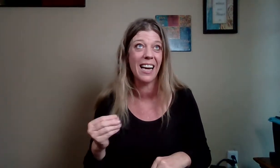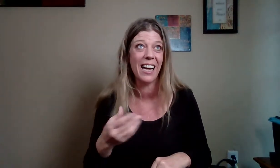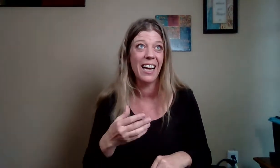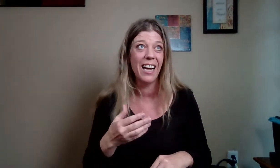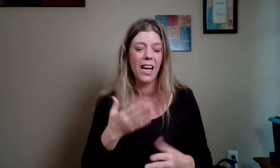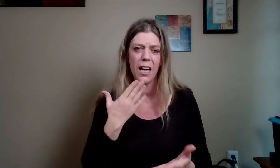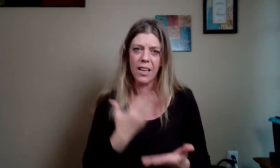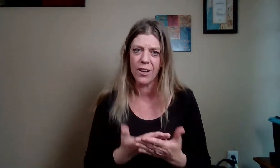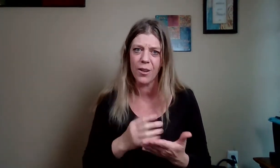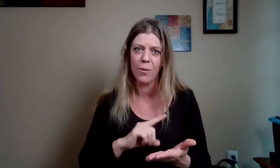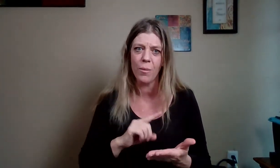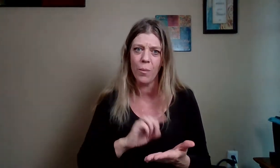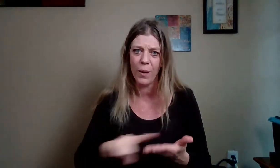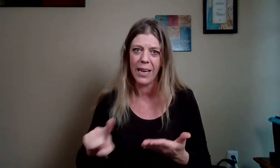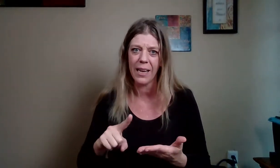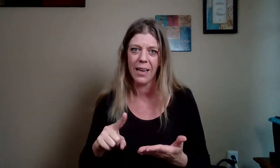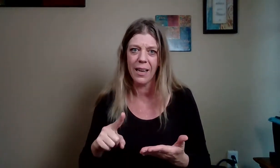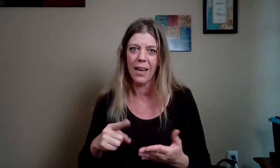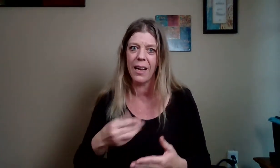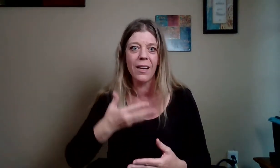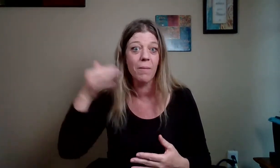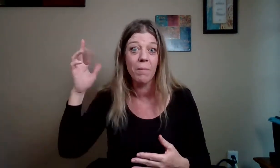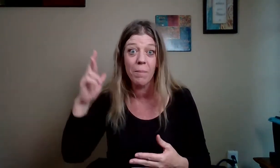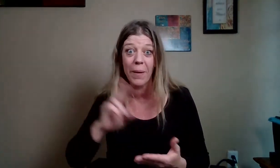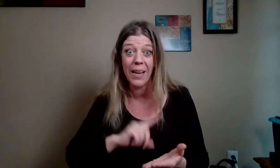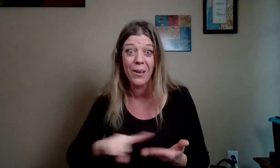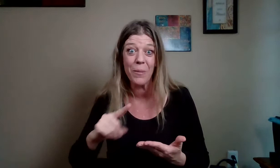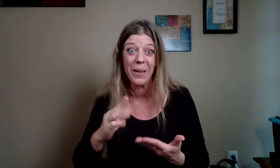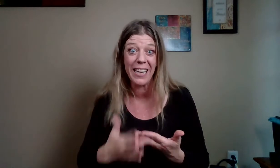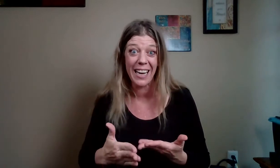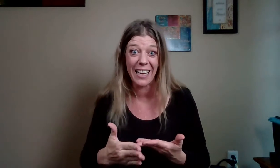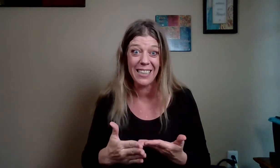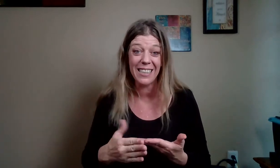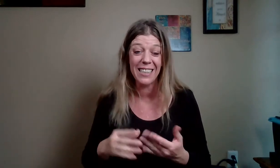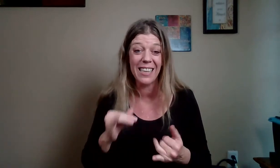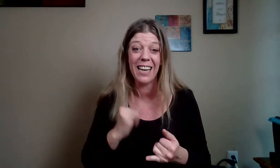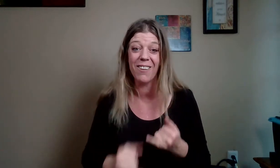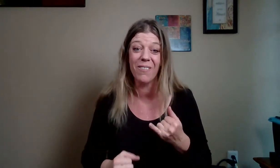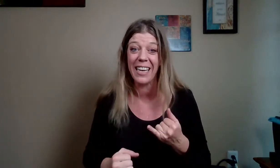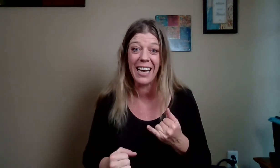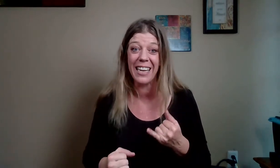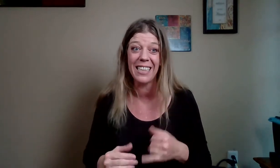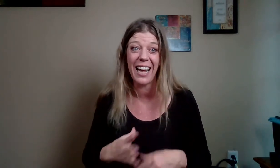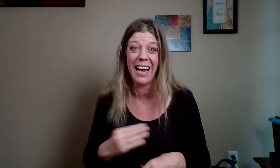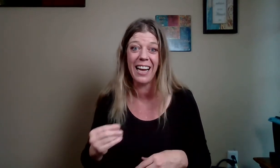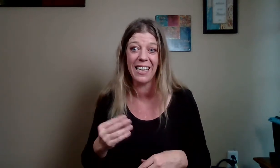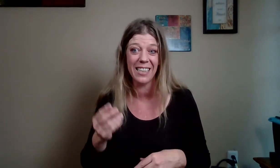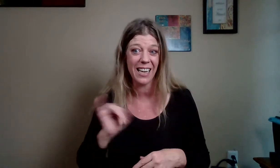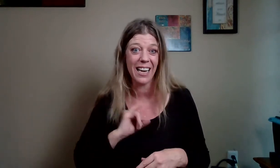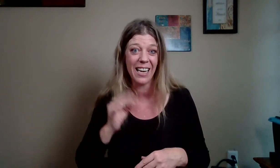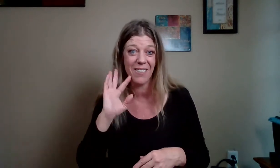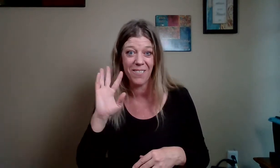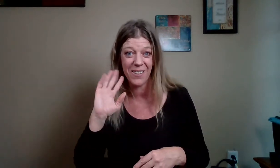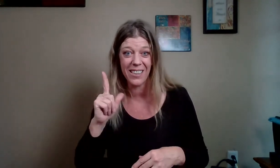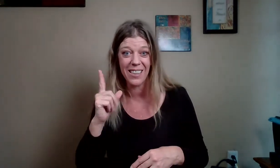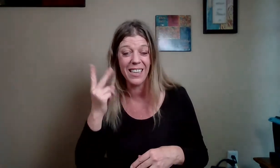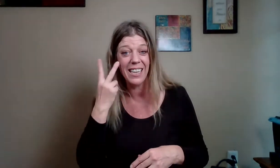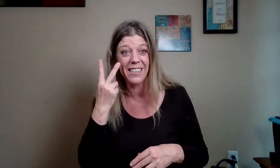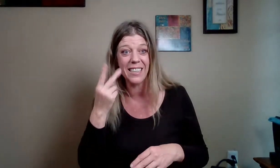a good week and a better weekend. And I will